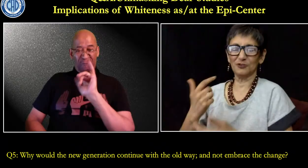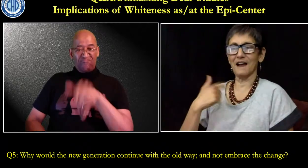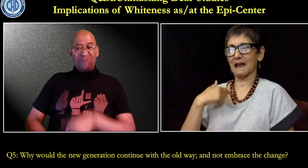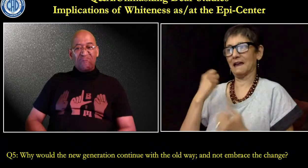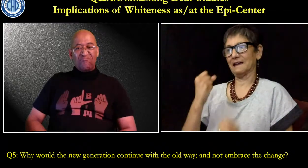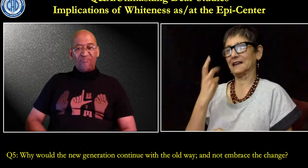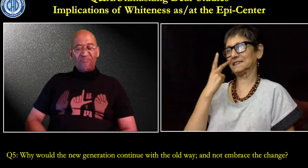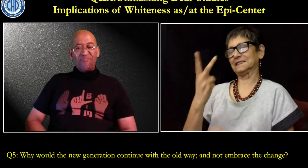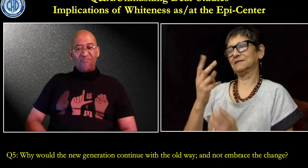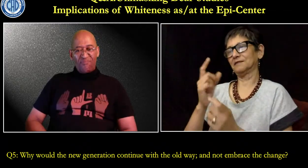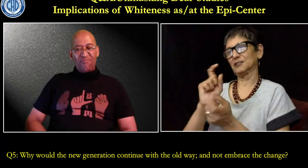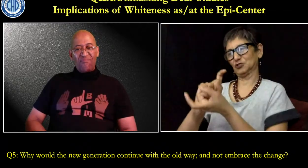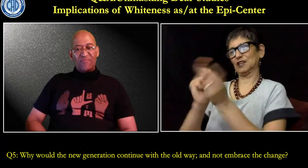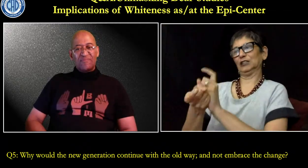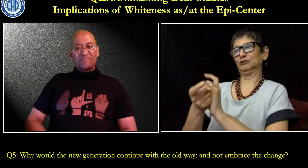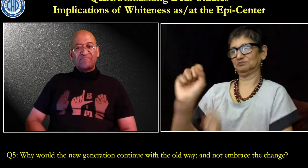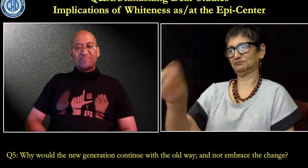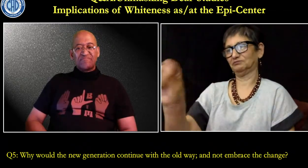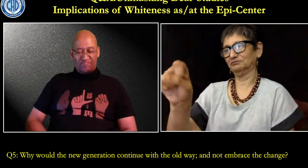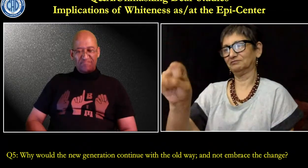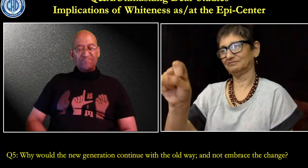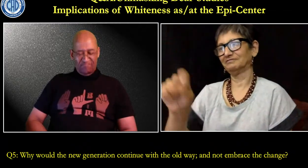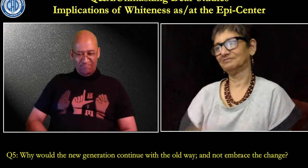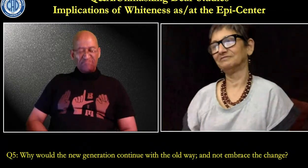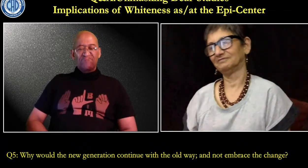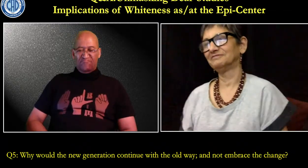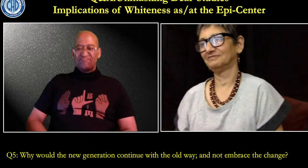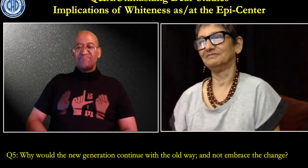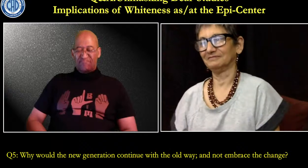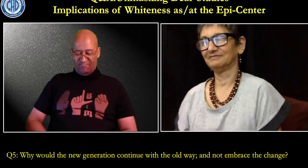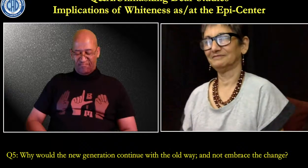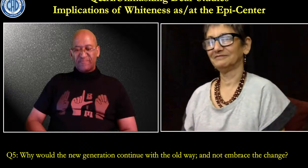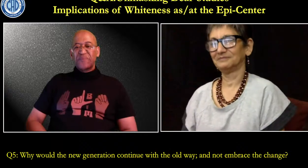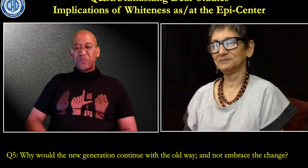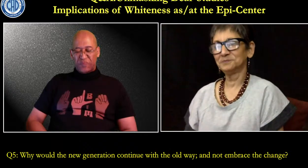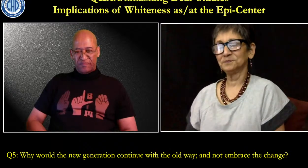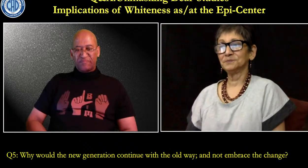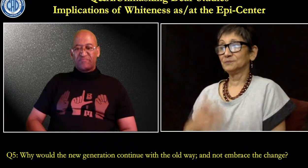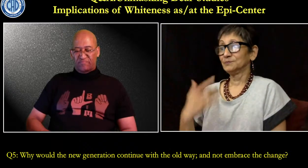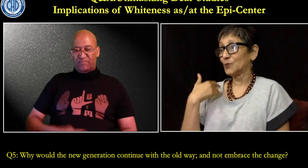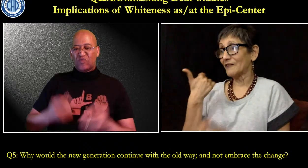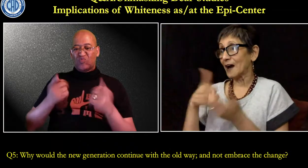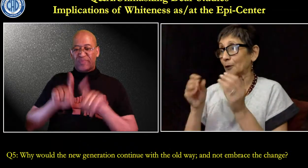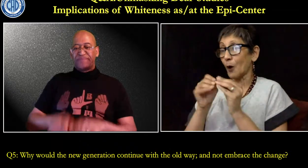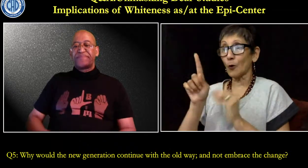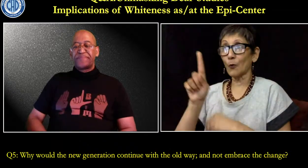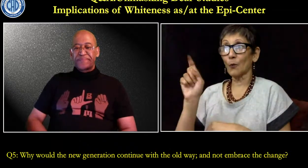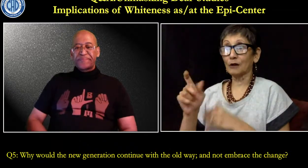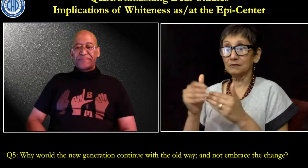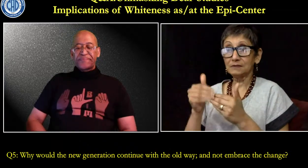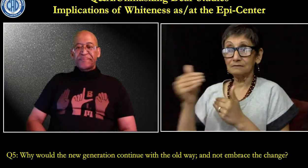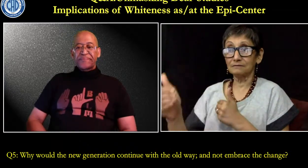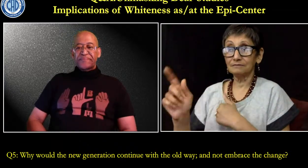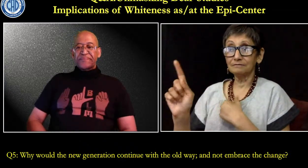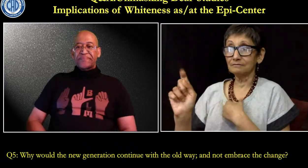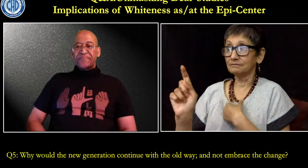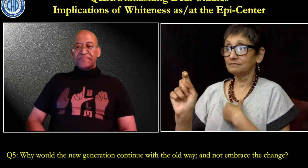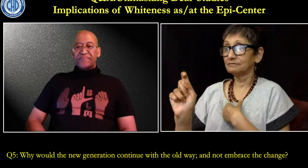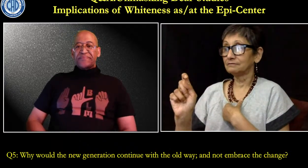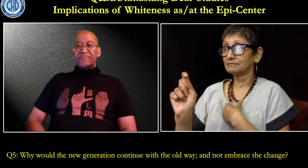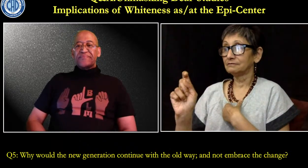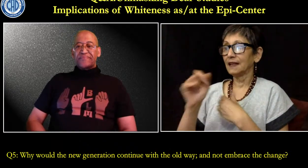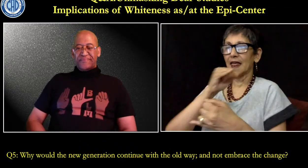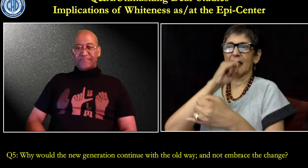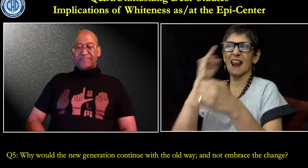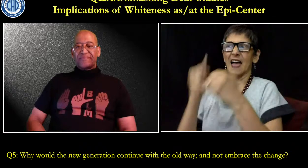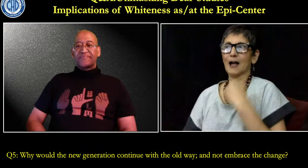is eager to see things move in that direction, so I can see changes happening. I agree.